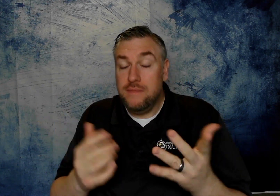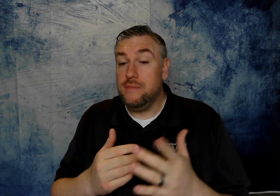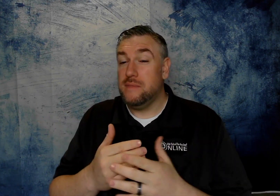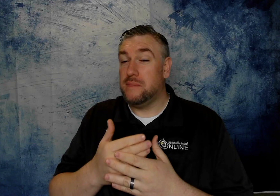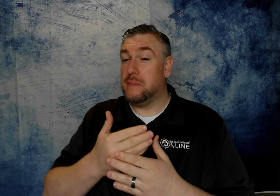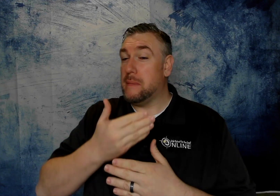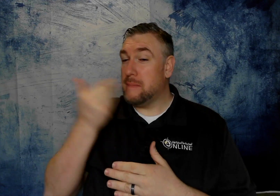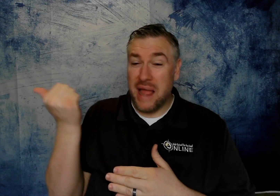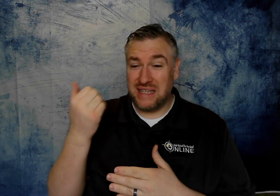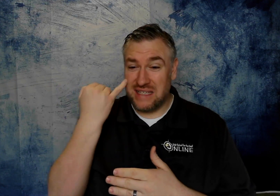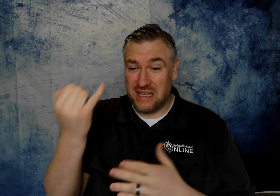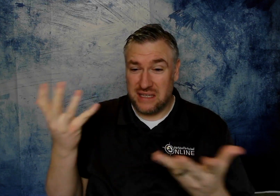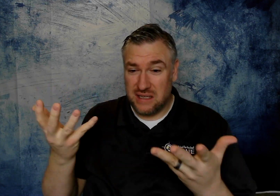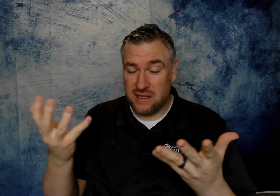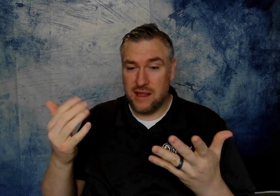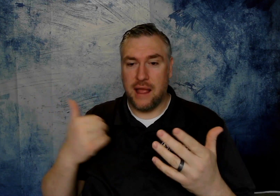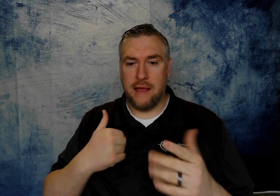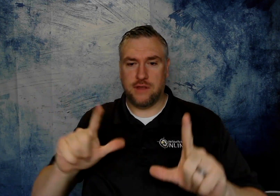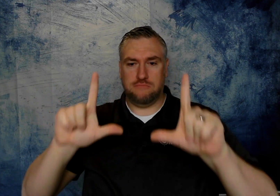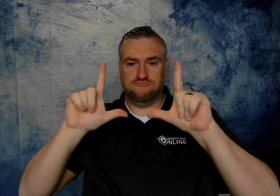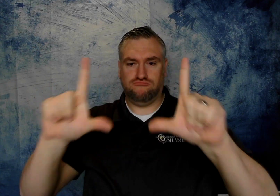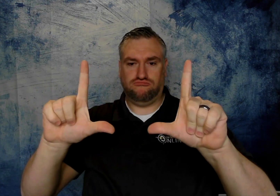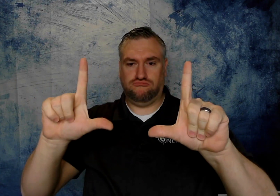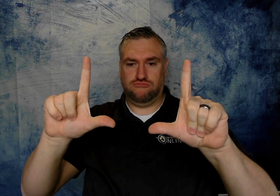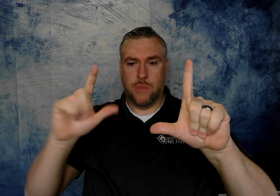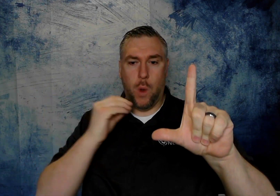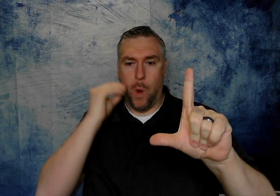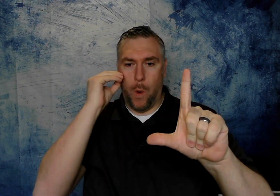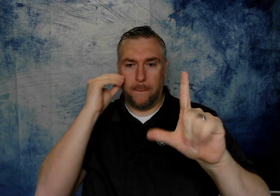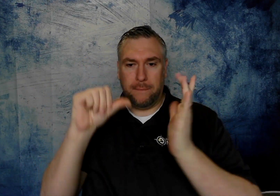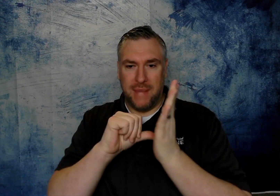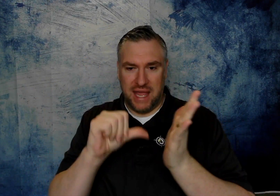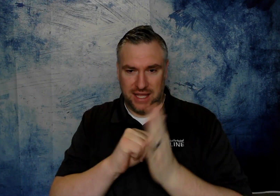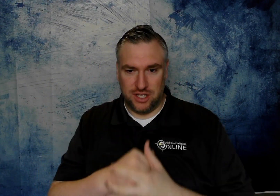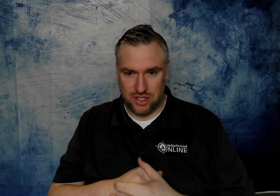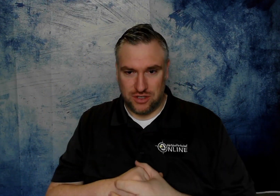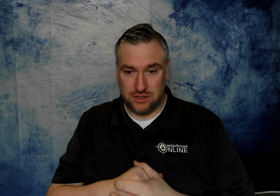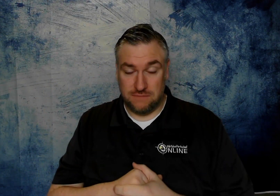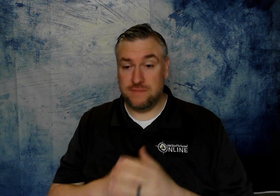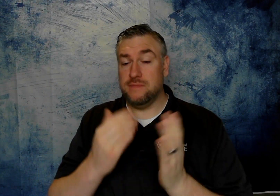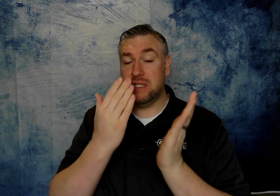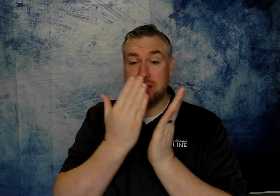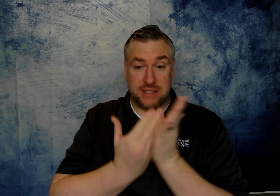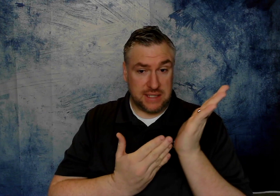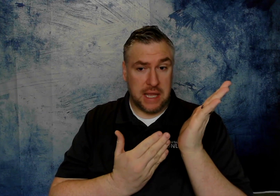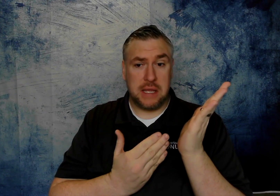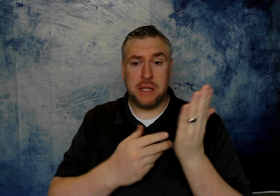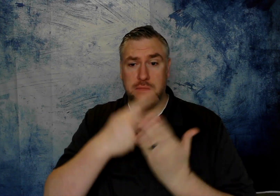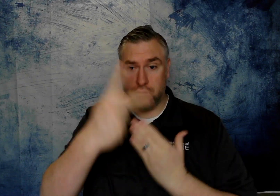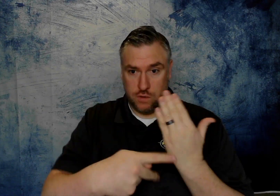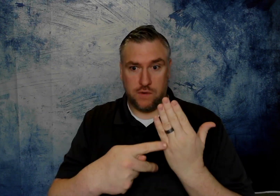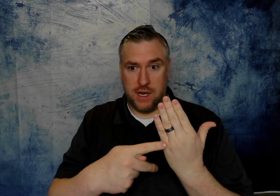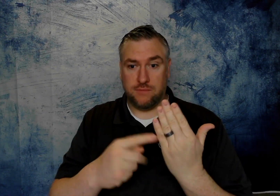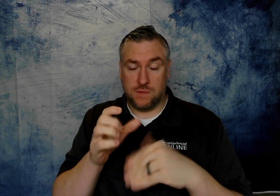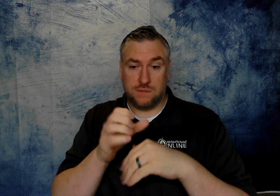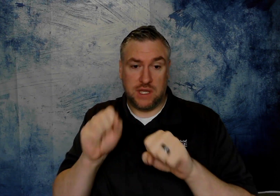their weeks? What do they see? The best idea is to have a page, a home page. Some